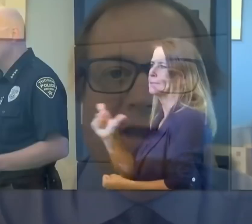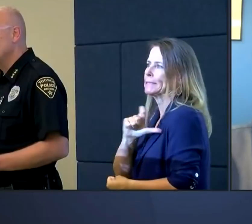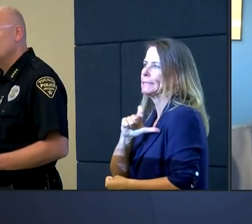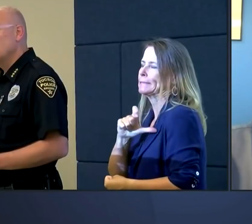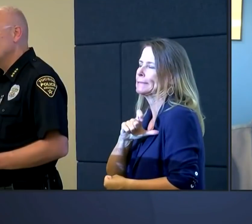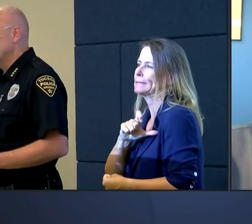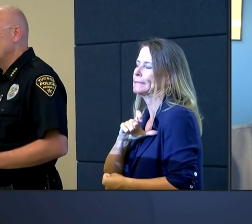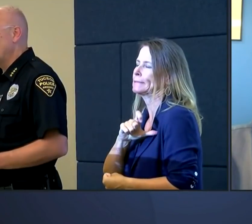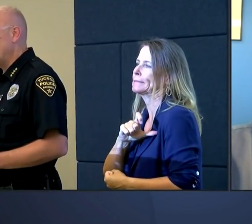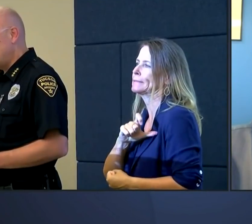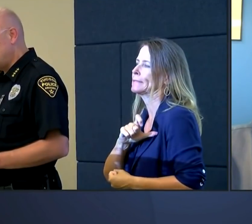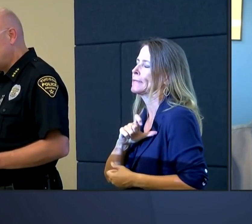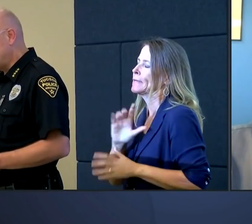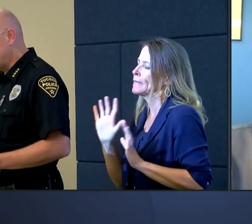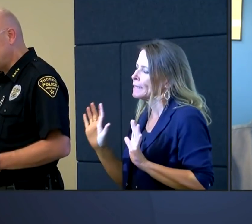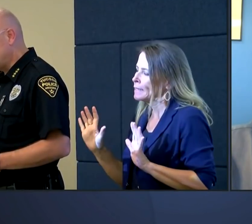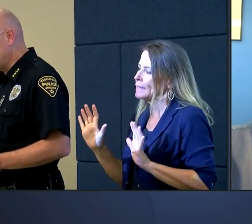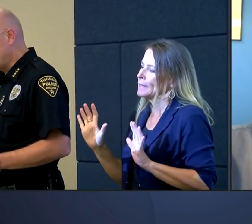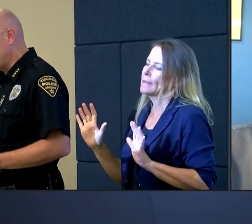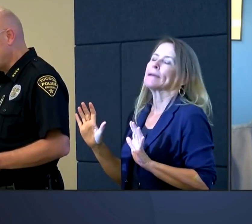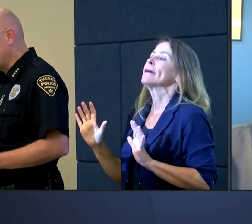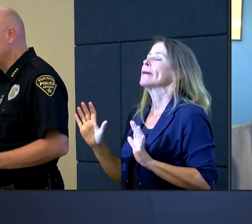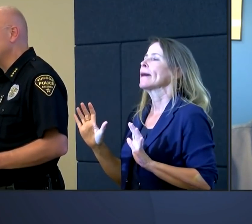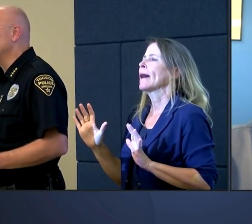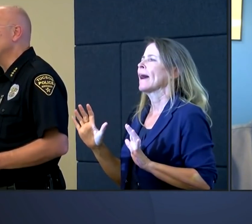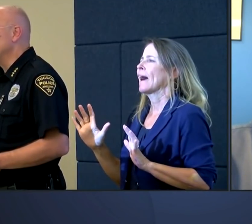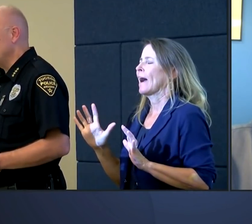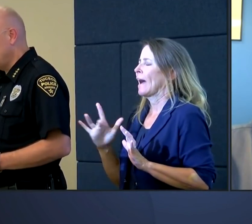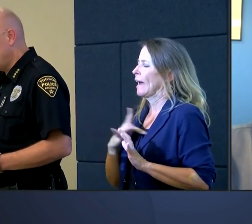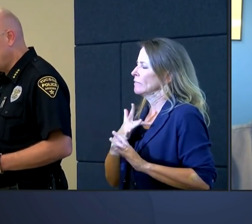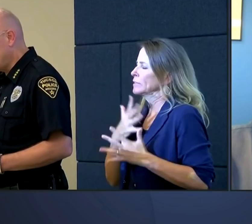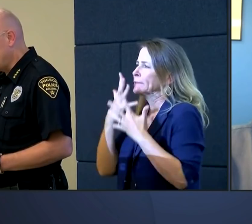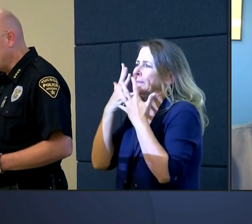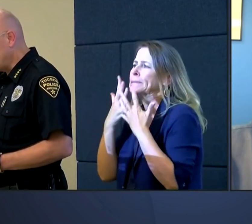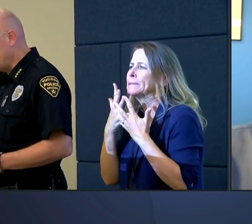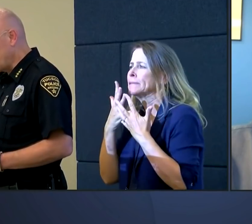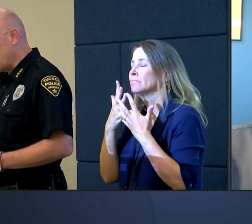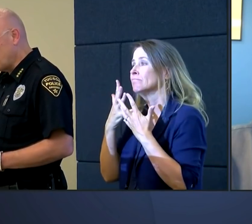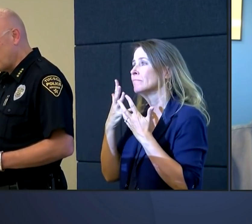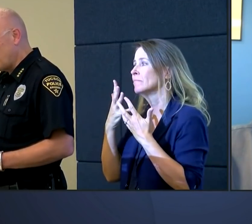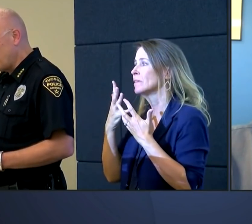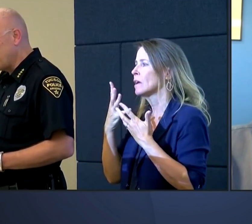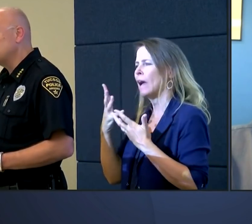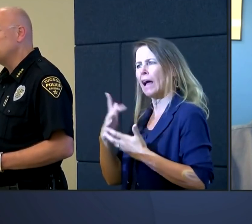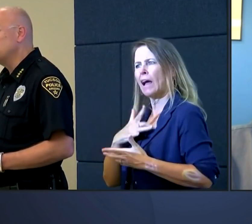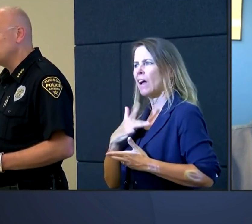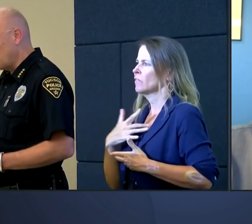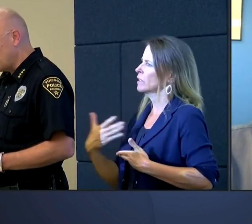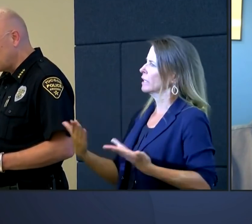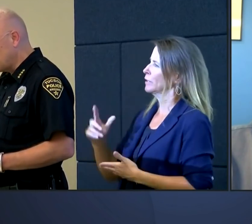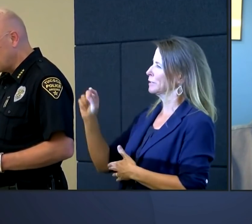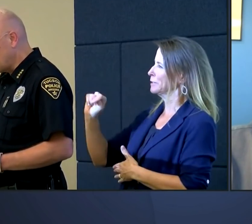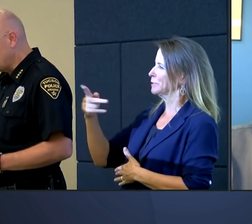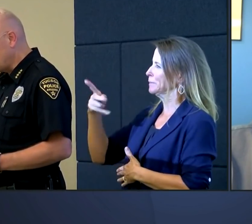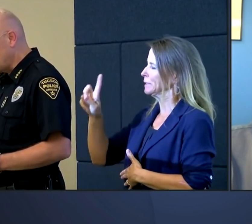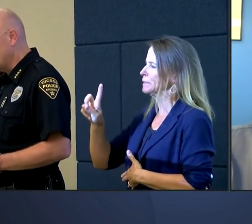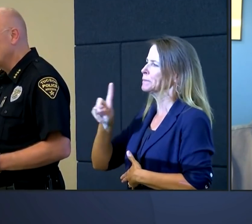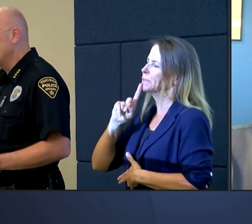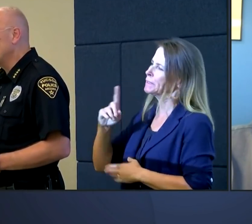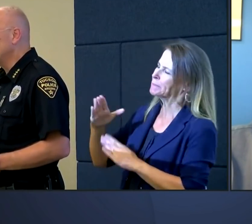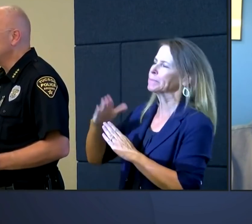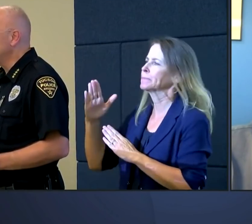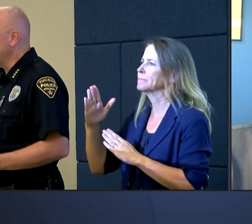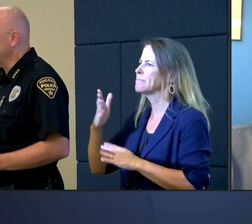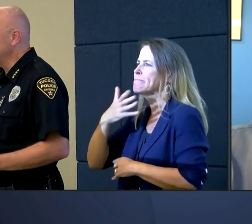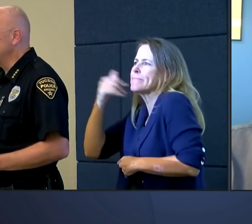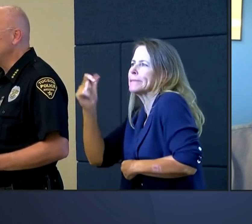view the body camera footage until a couple of weeks ago, at which point he realized that there was a major issue here. He had reached out